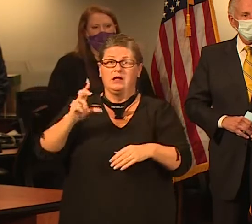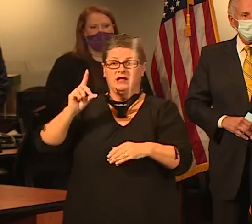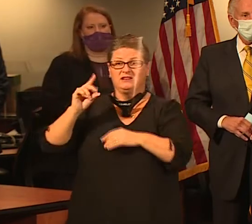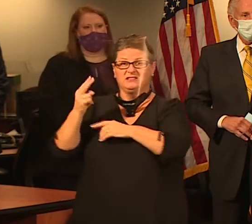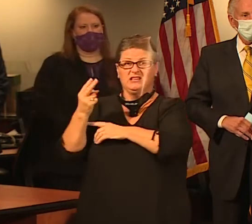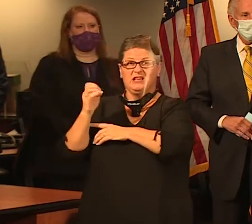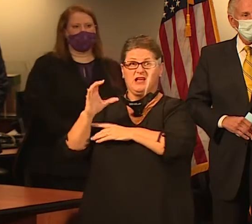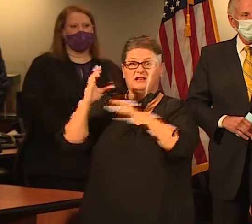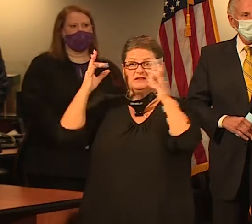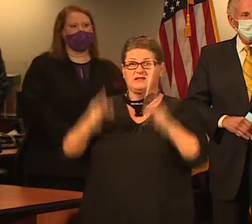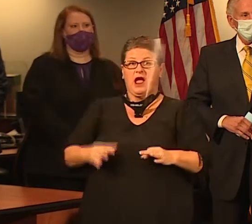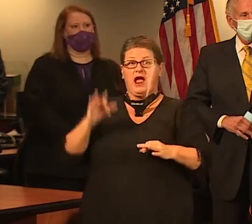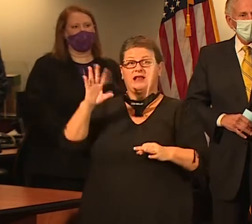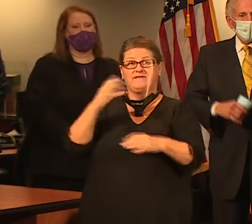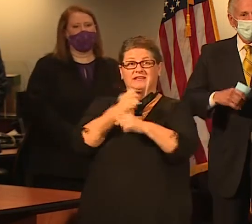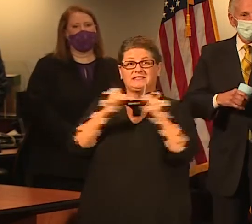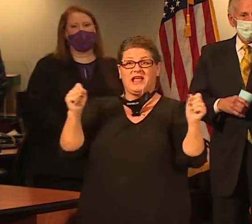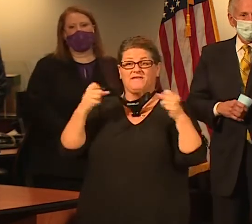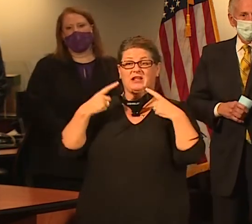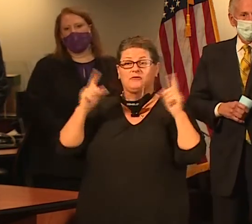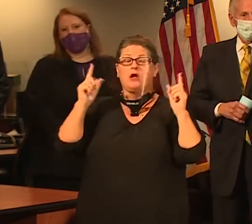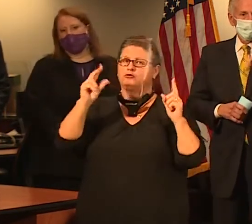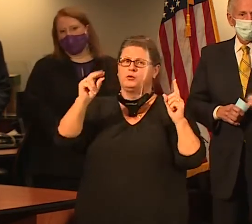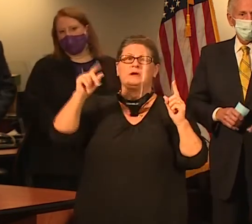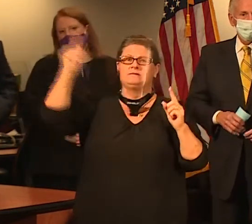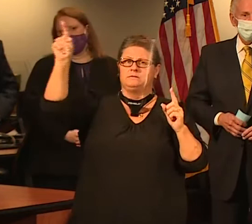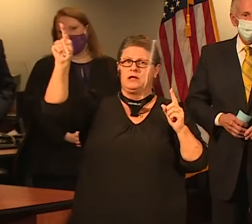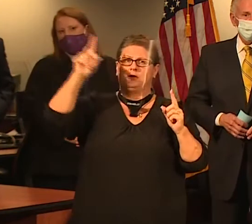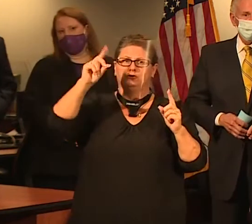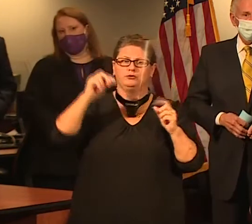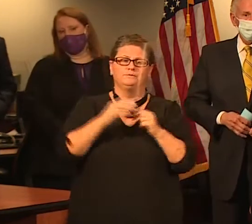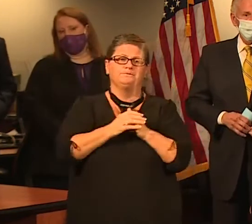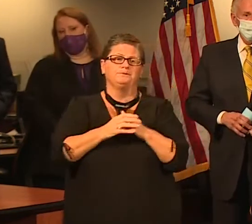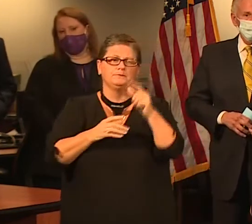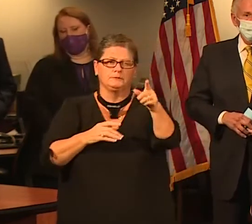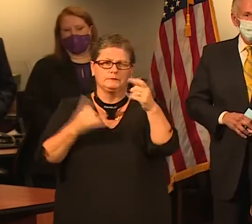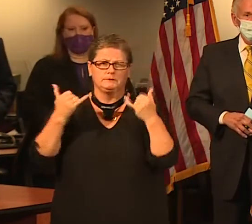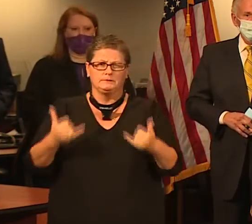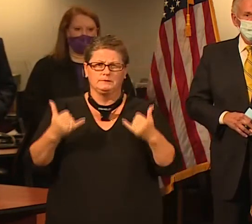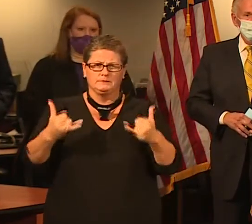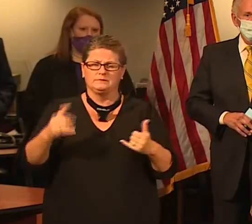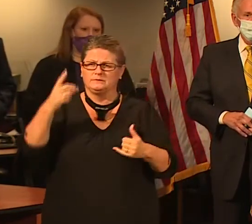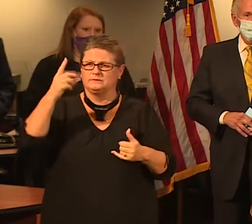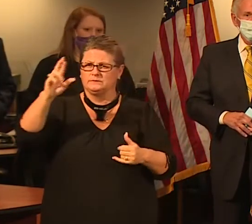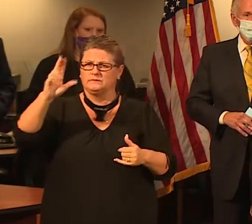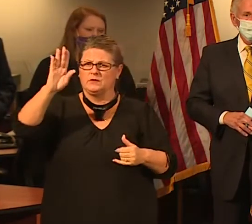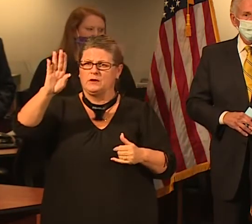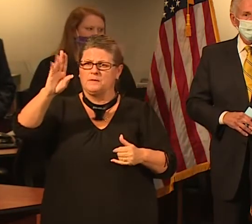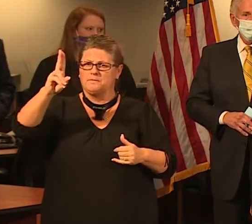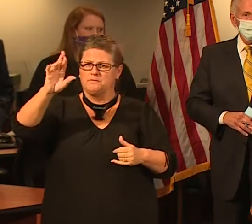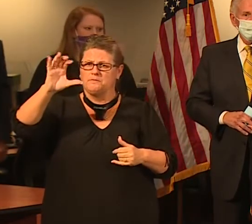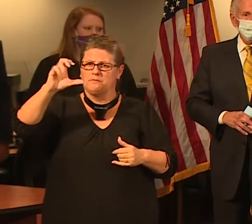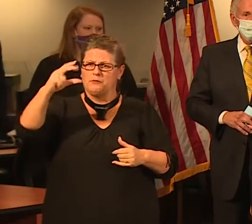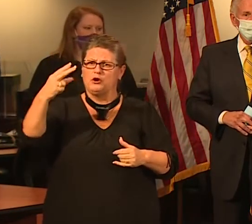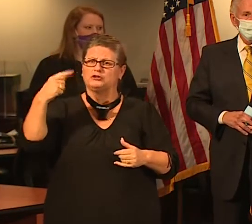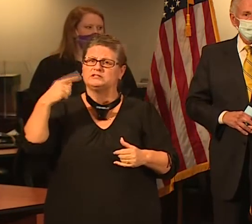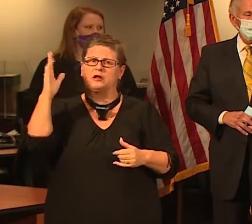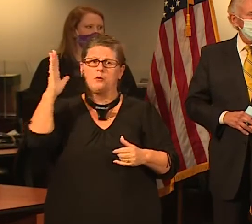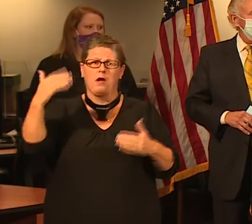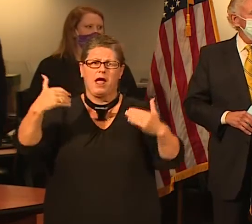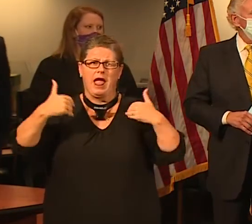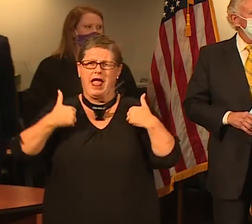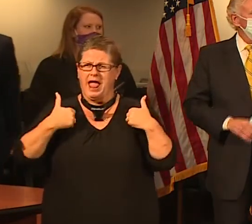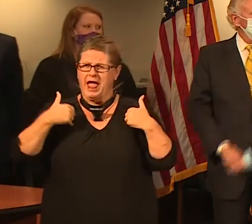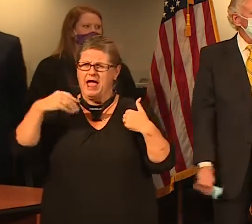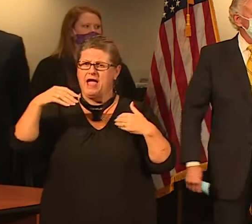decisions. Today at USC, Dr. Birch said that there would be a surge testing team coming to South Carolina. Can someone